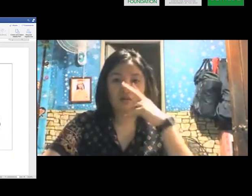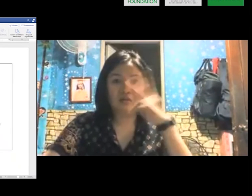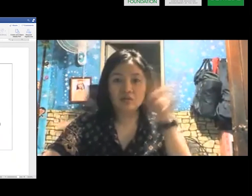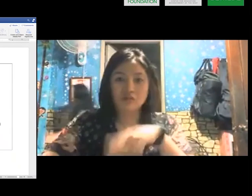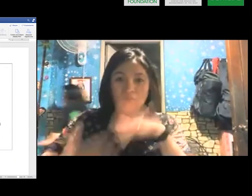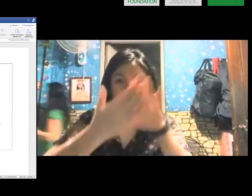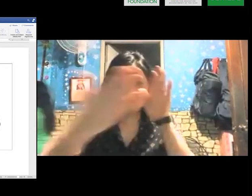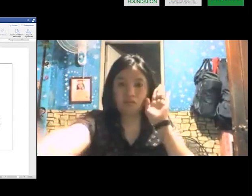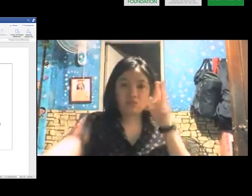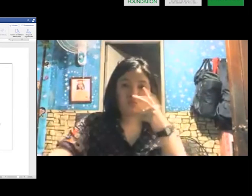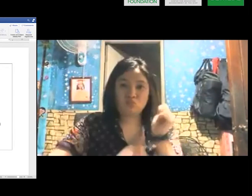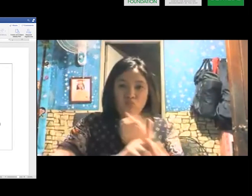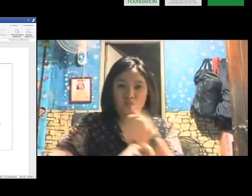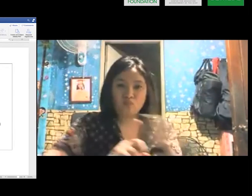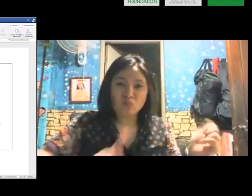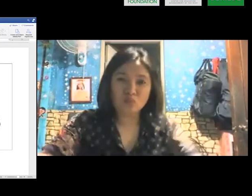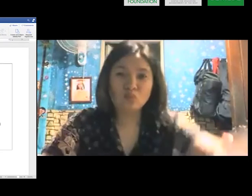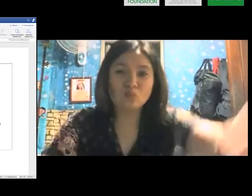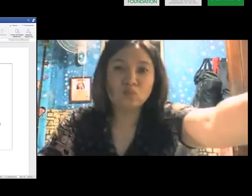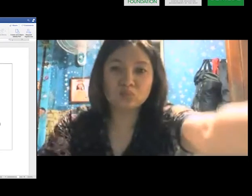with one hand shape. Hold on.